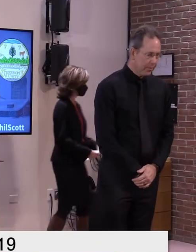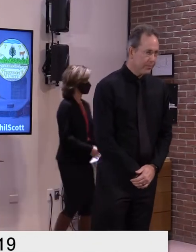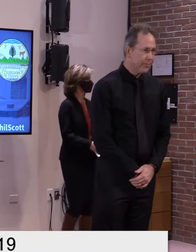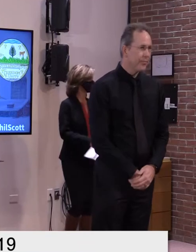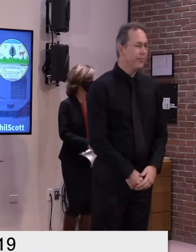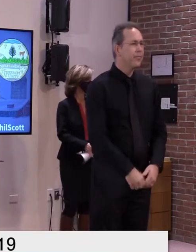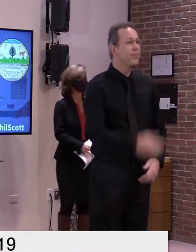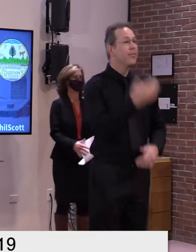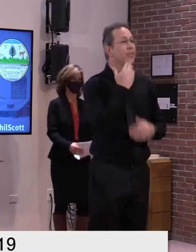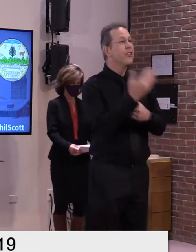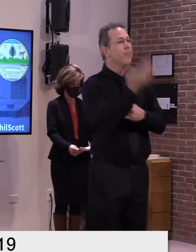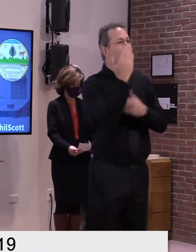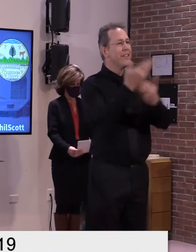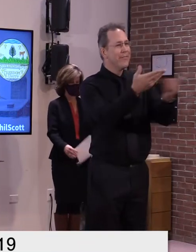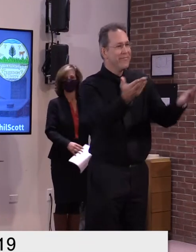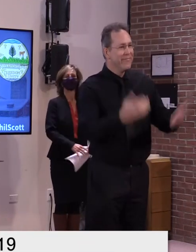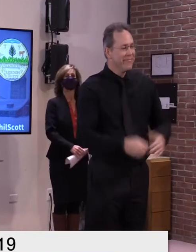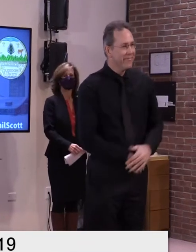Good morning, everyone.